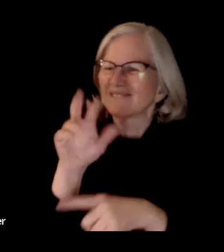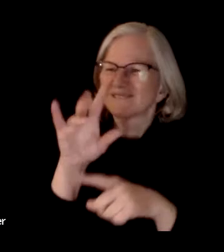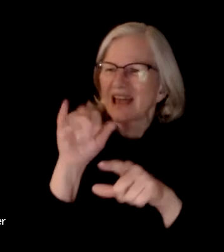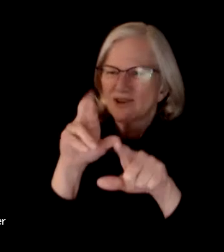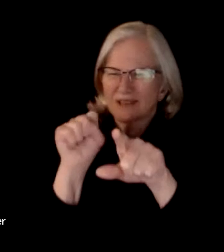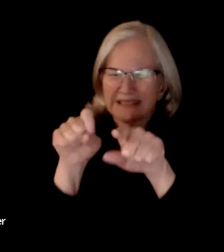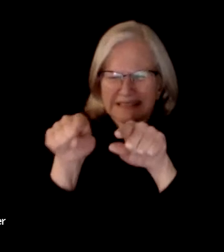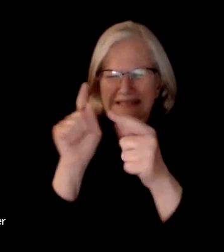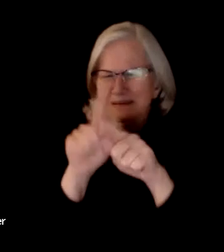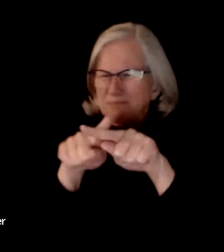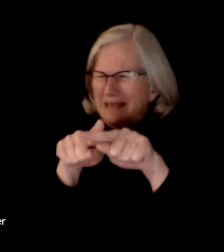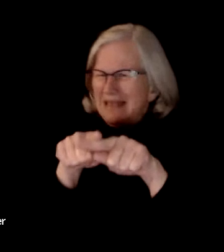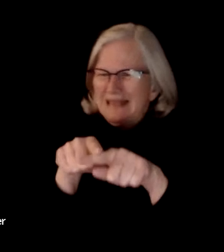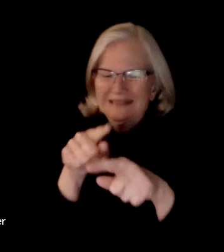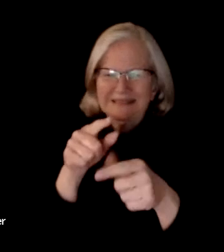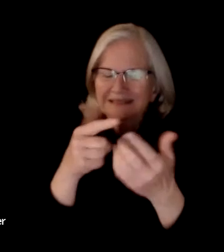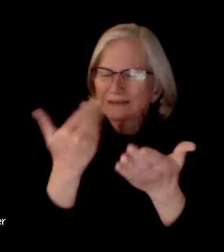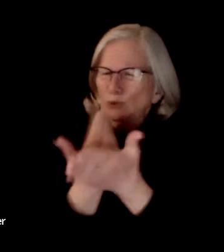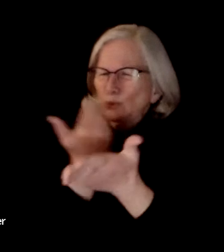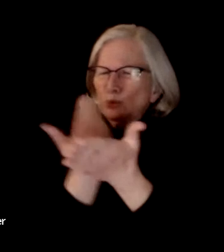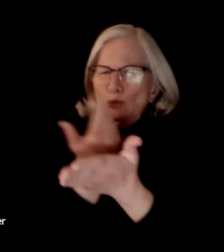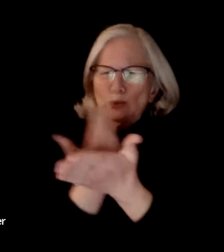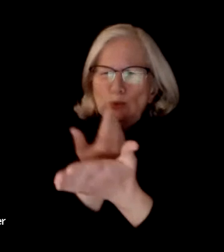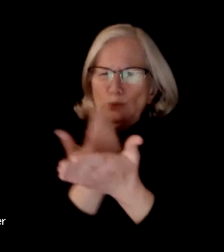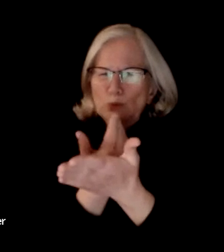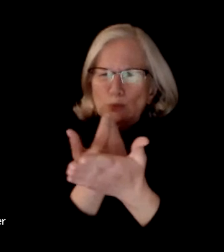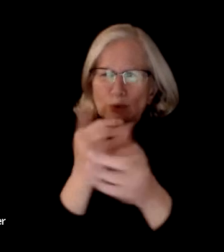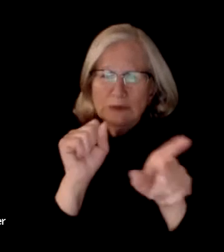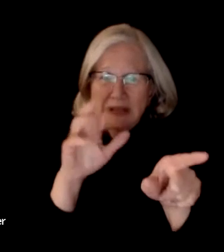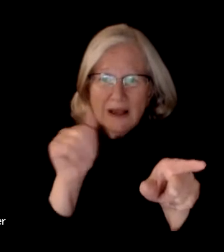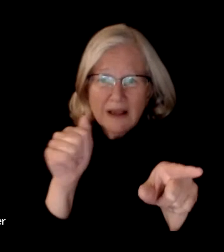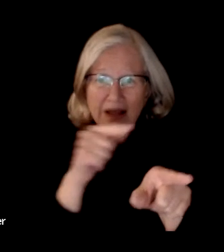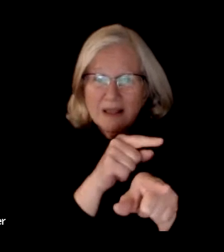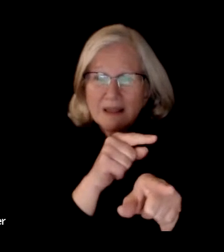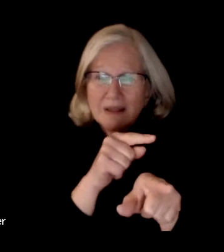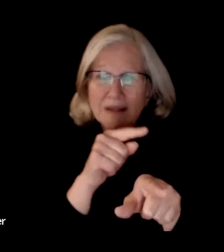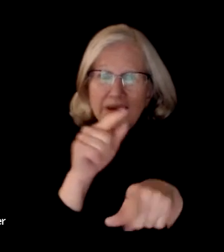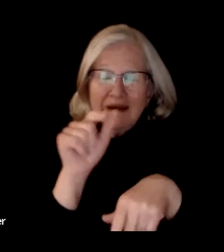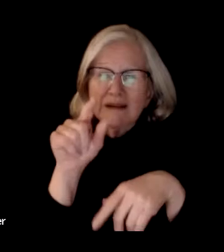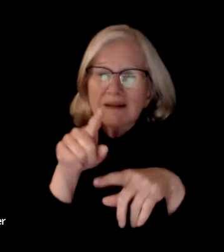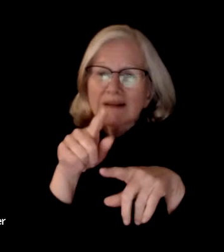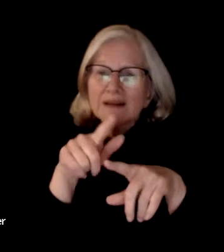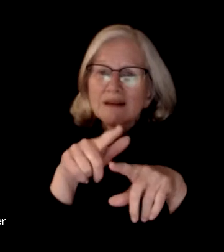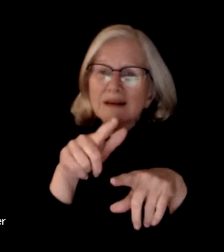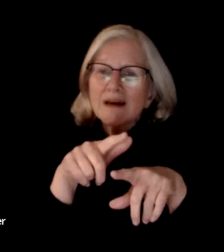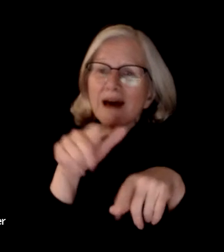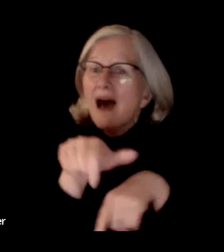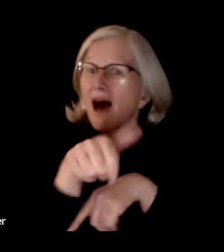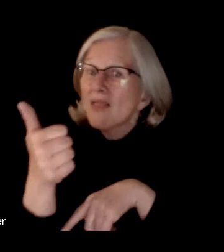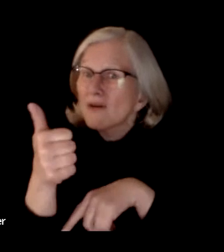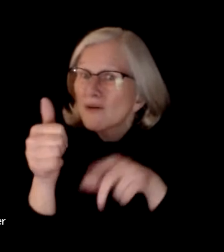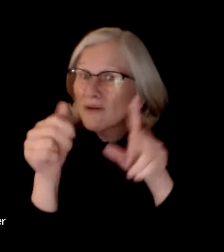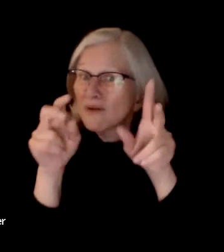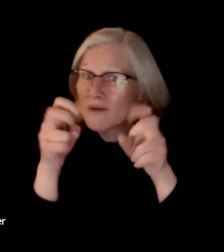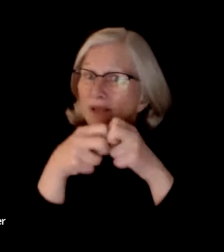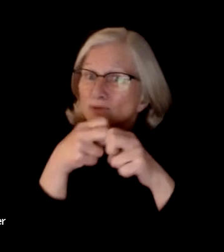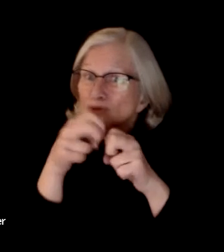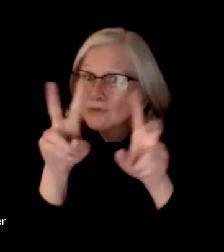And I'll let Sarah comment on the other issue.